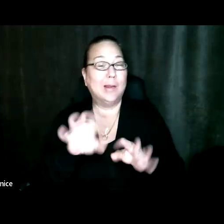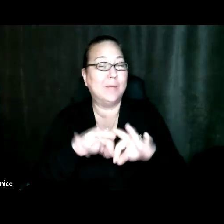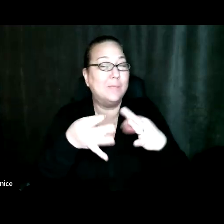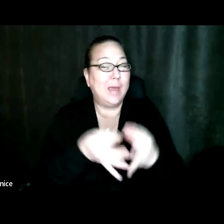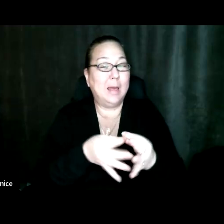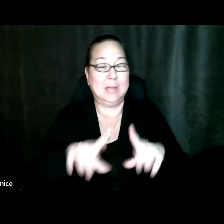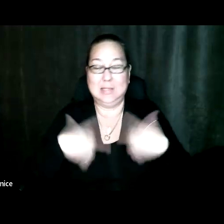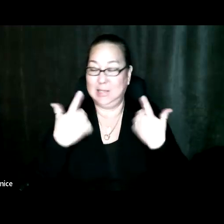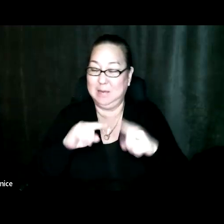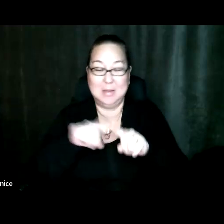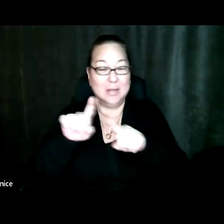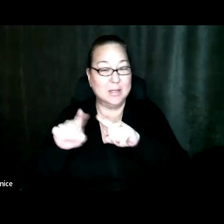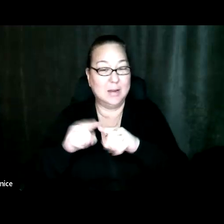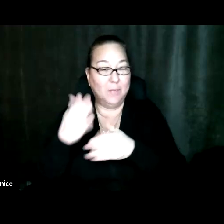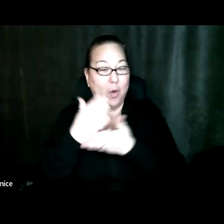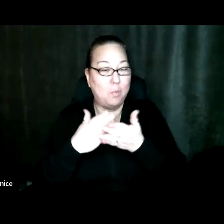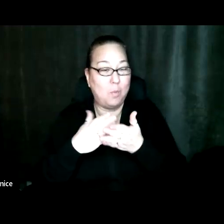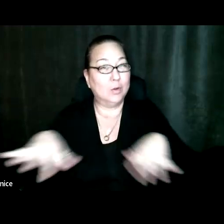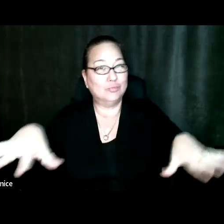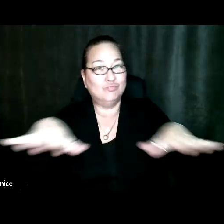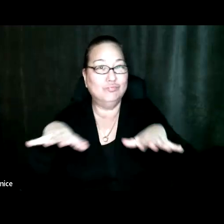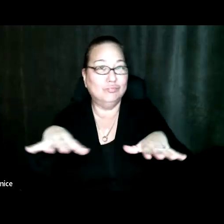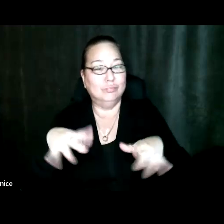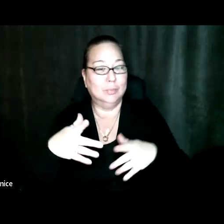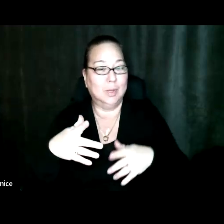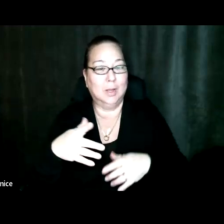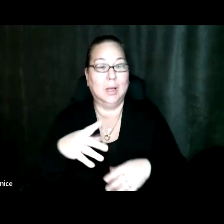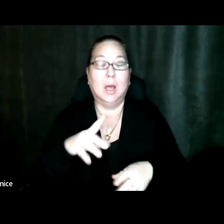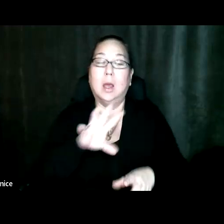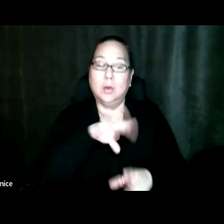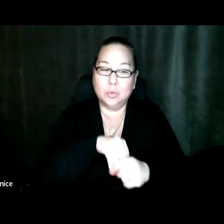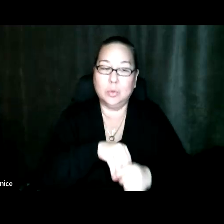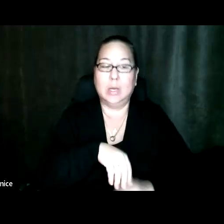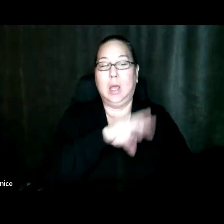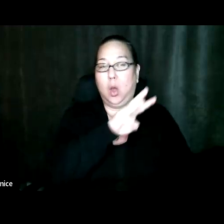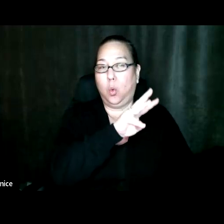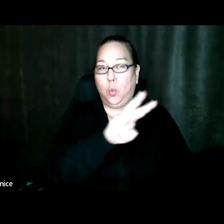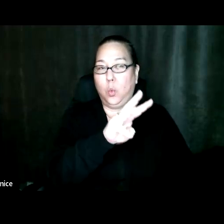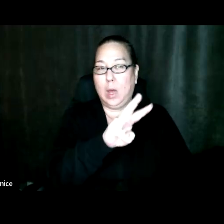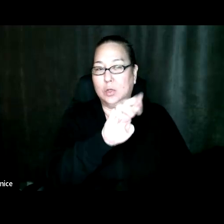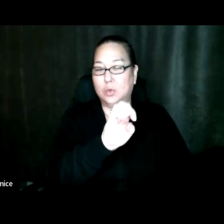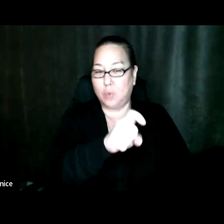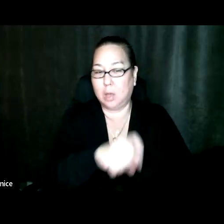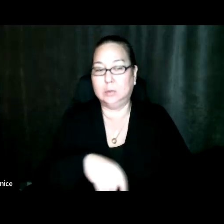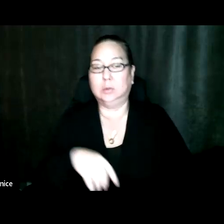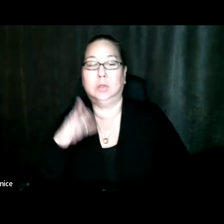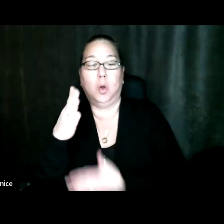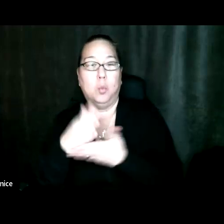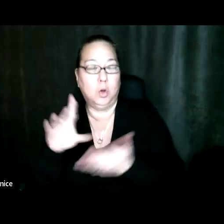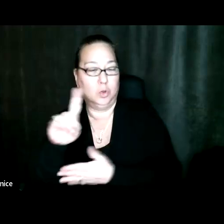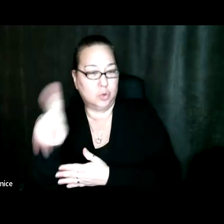West Roxbury, parts of Dorchester, and students who go to the Elliott School, which is one